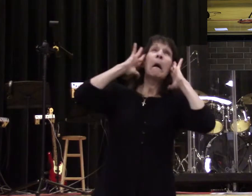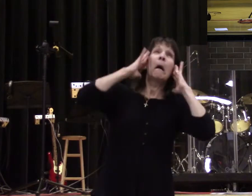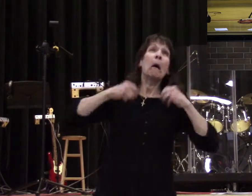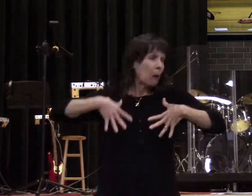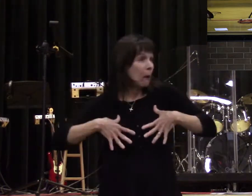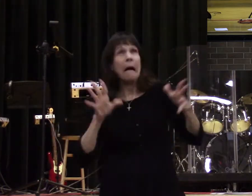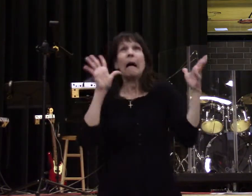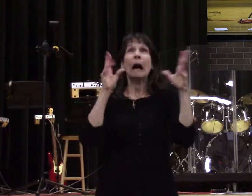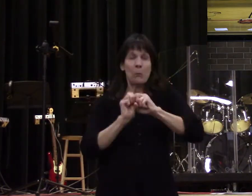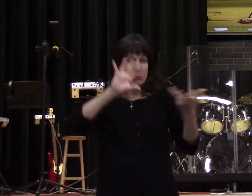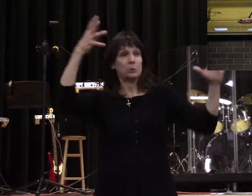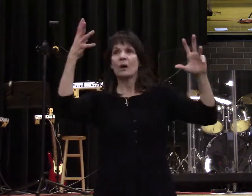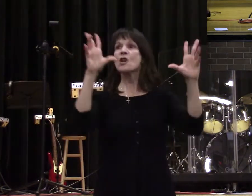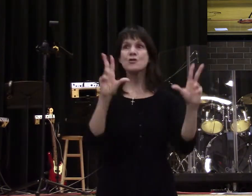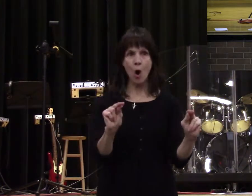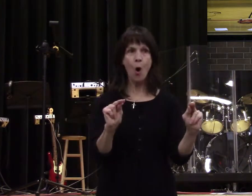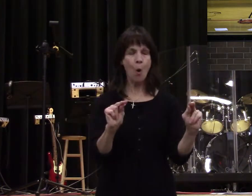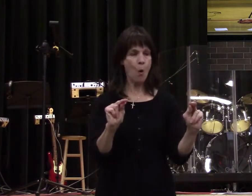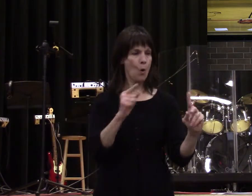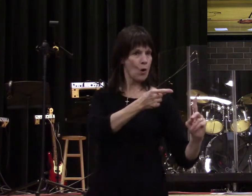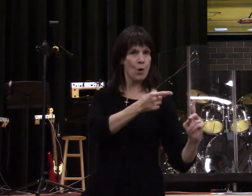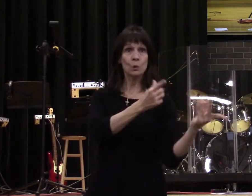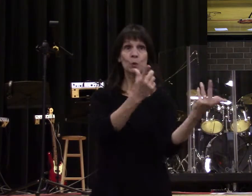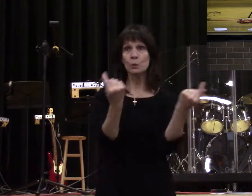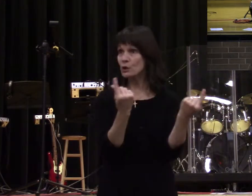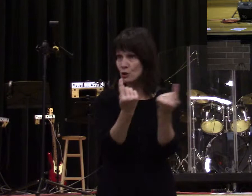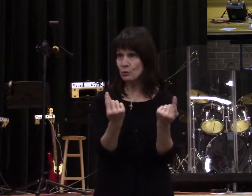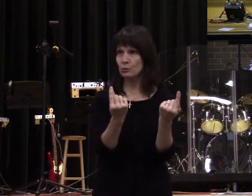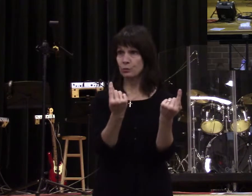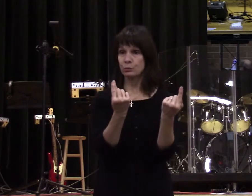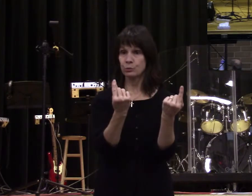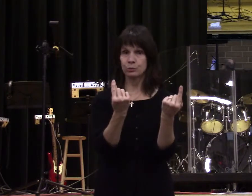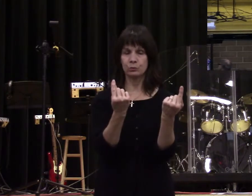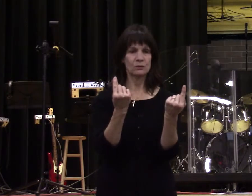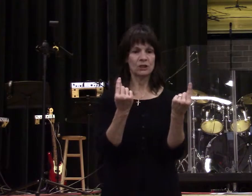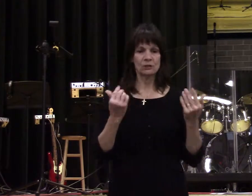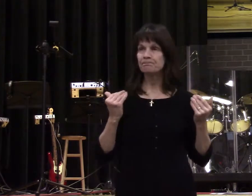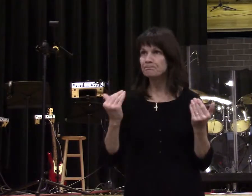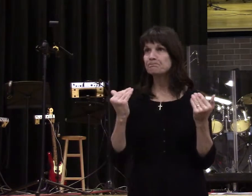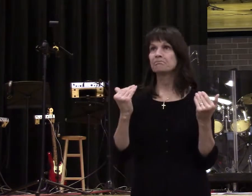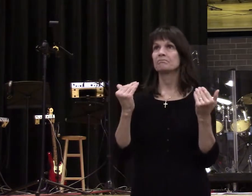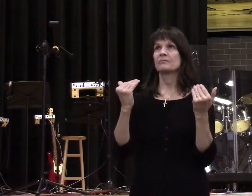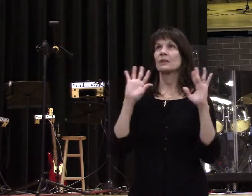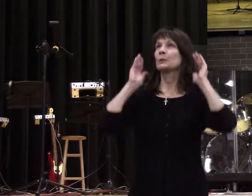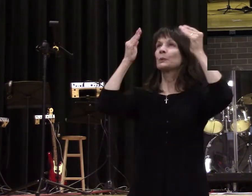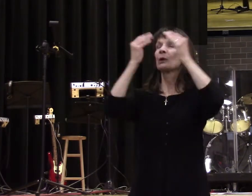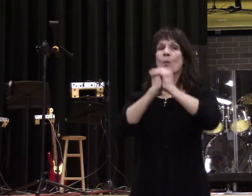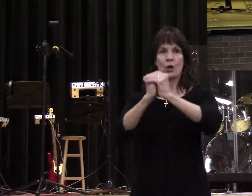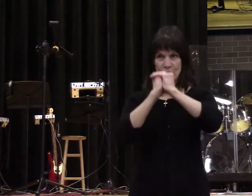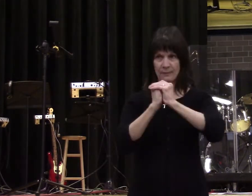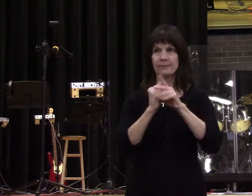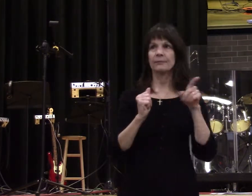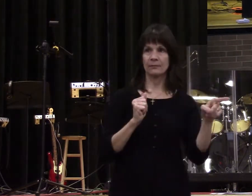worship. Come on, help me out here. What, have you ever been in a situation when you knew God wanted you to do something, you didn't believe that you had